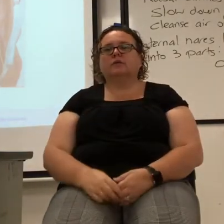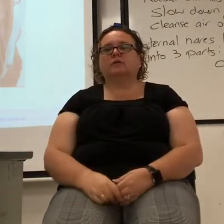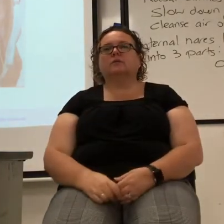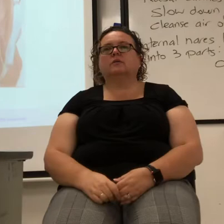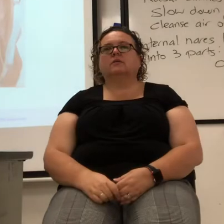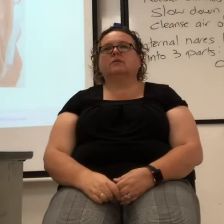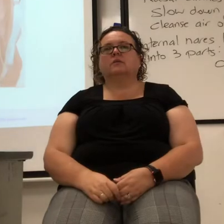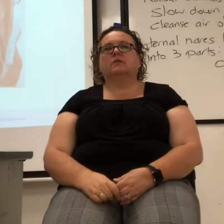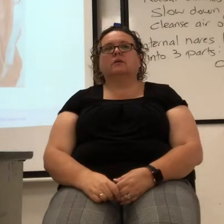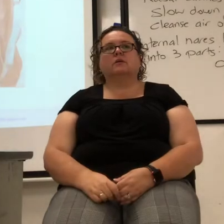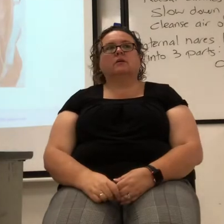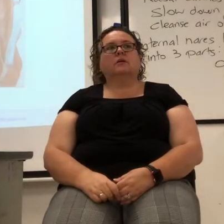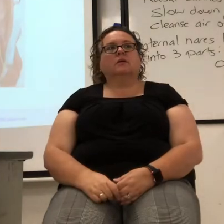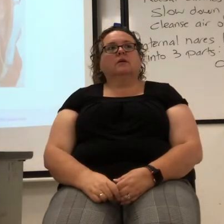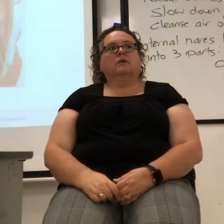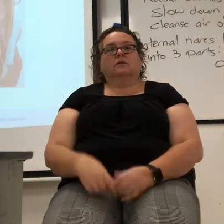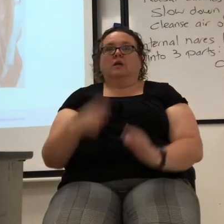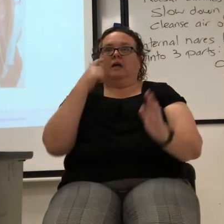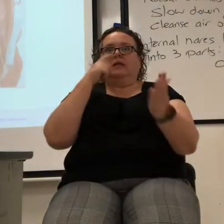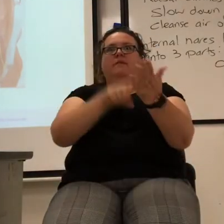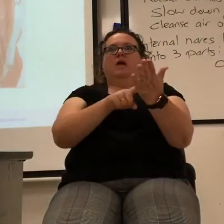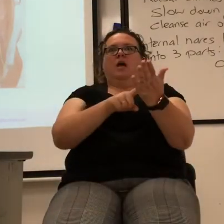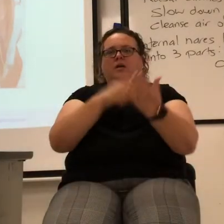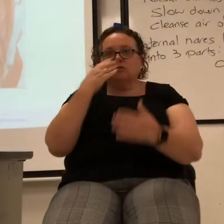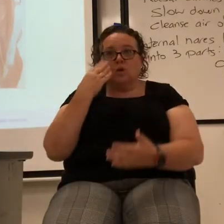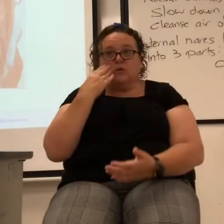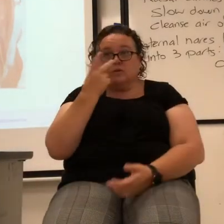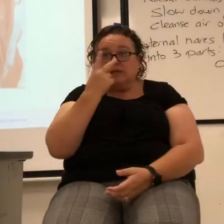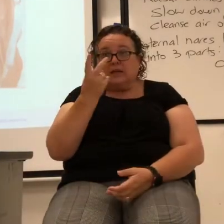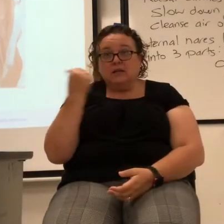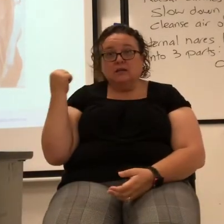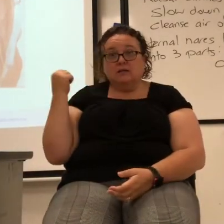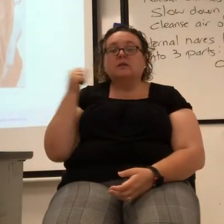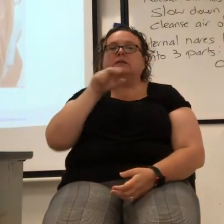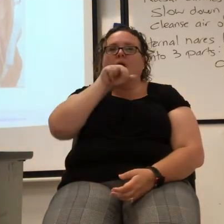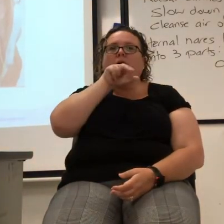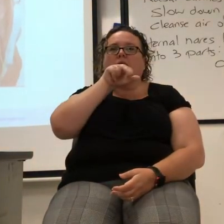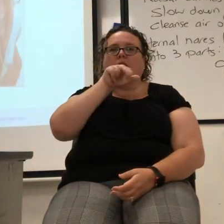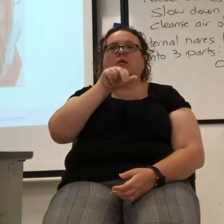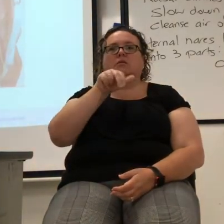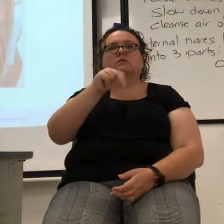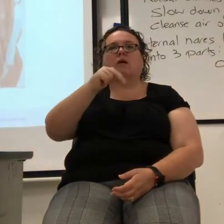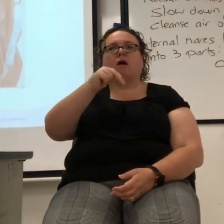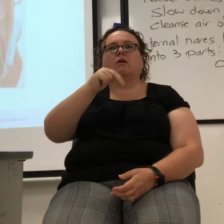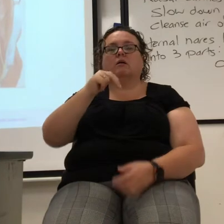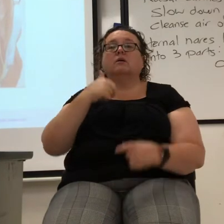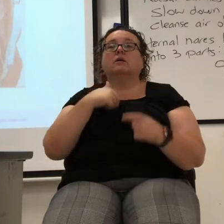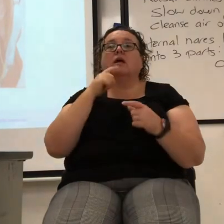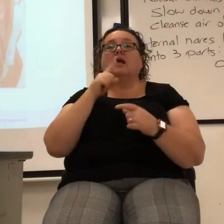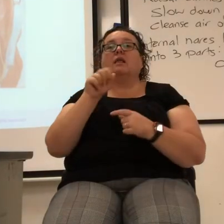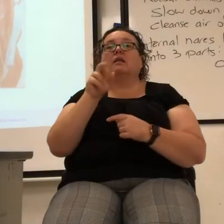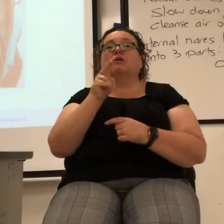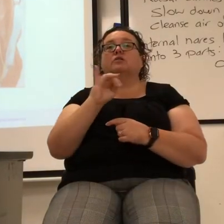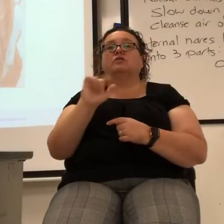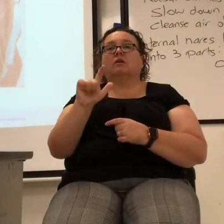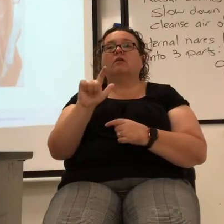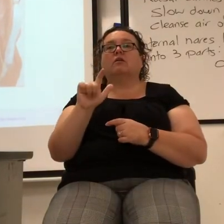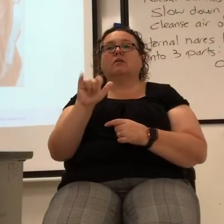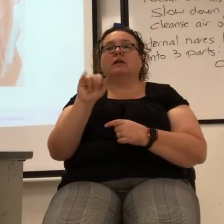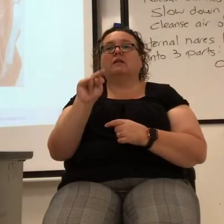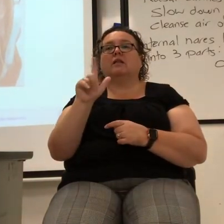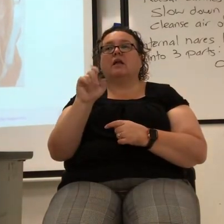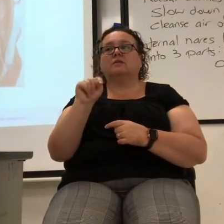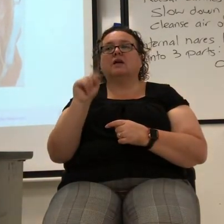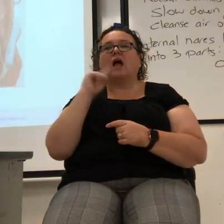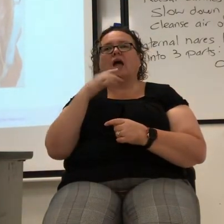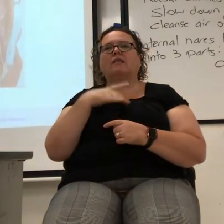There you go. Yeah. Identify. You know what you're looking at there? Tongue. Yeah, root of the tongue. There's laryngeal inlet. I like what they did with this model. Like,